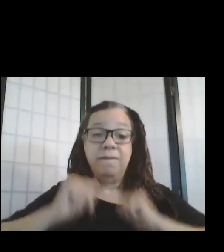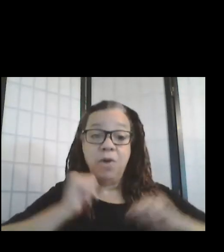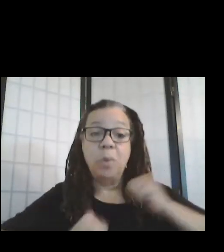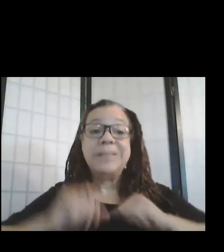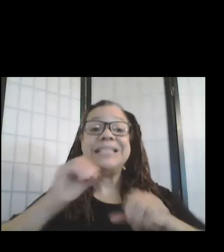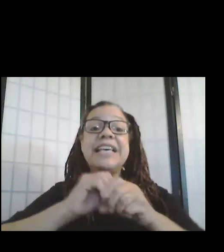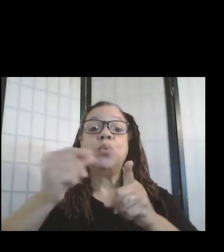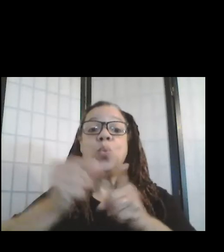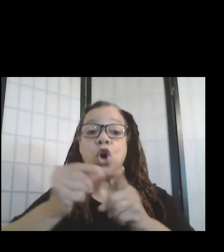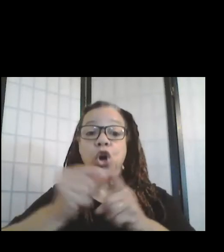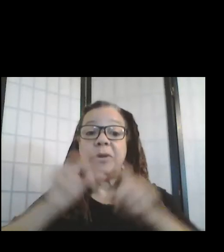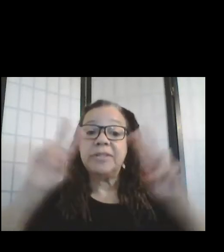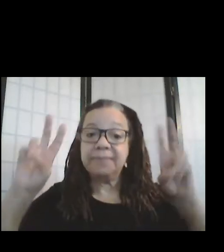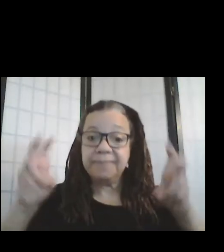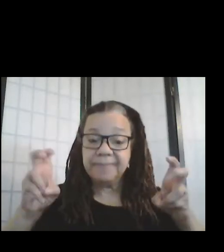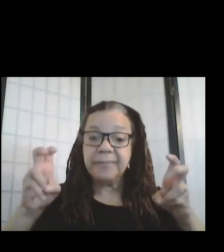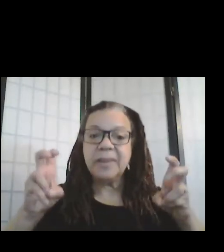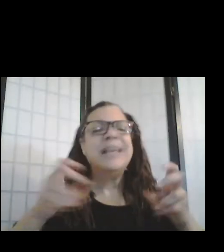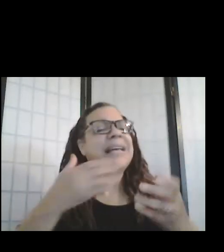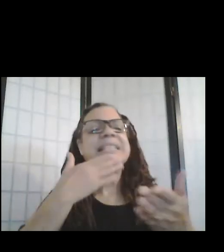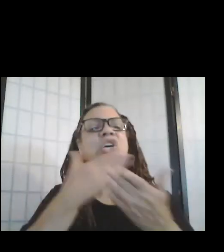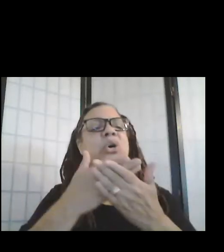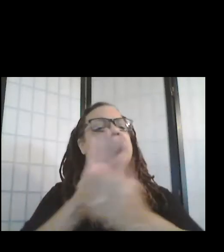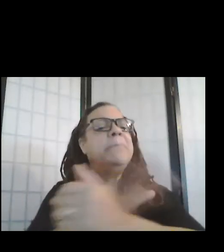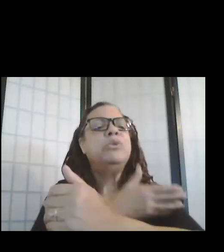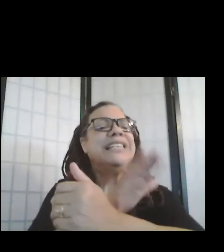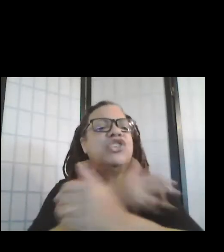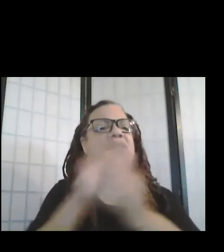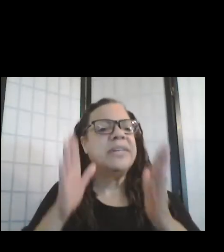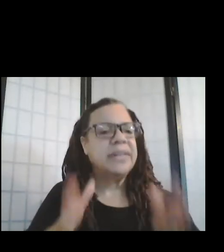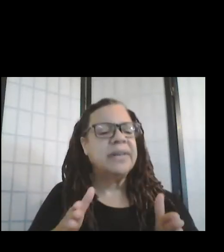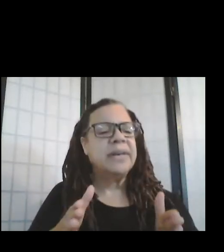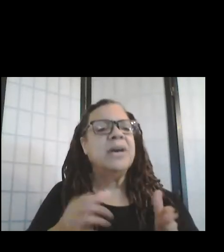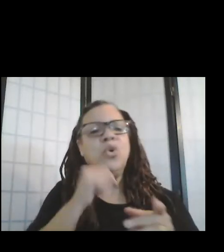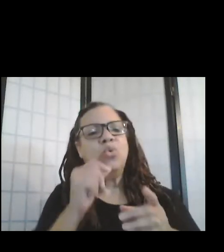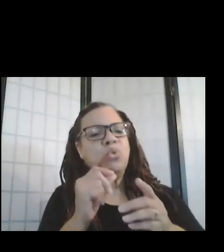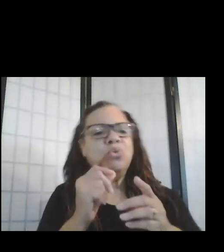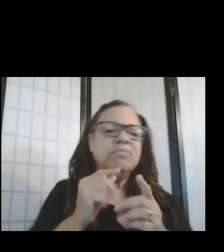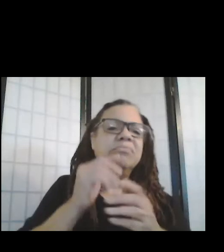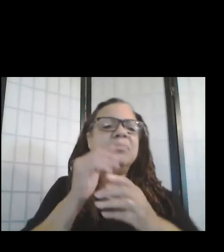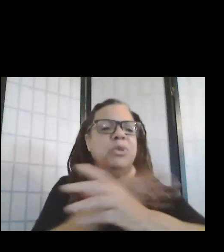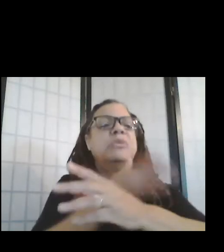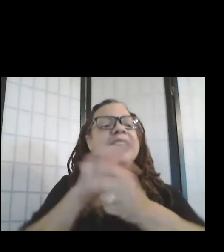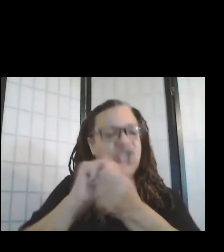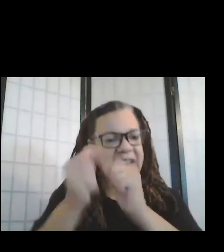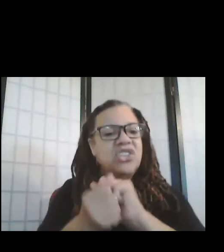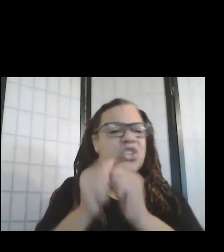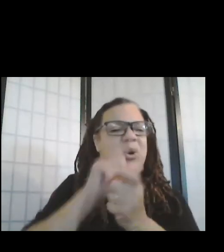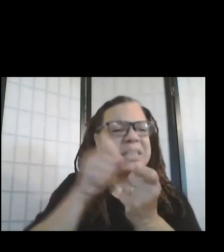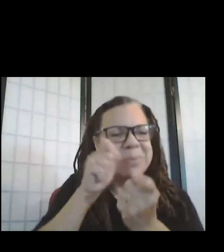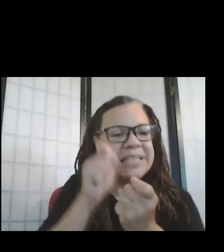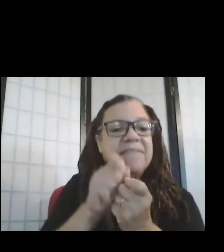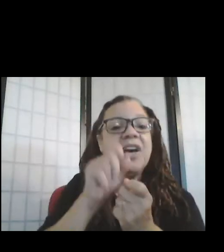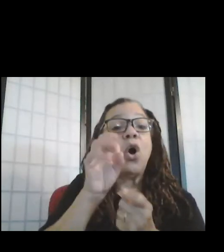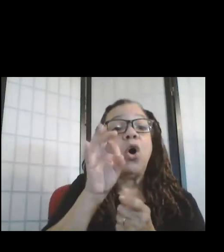it's probably akin to a good musician who gets to riff on a particular song, whether playing a